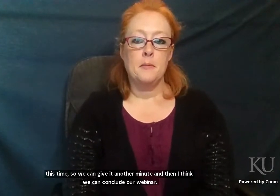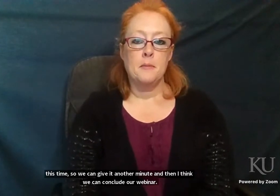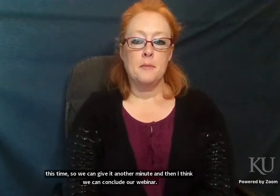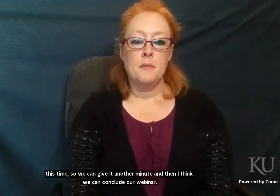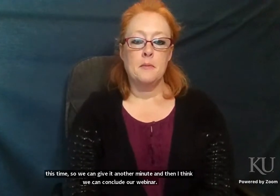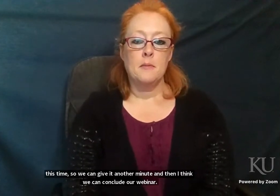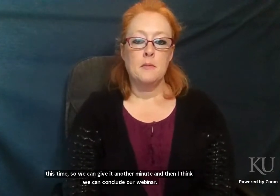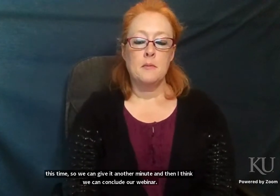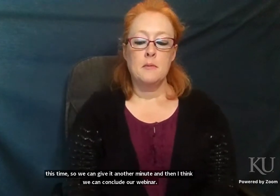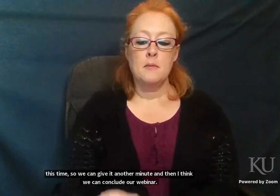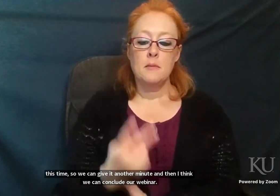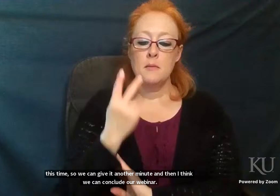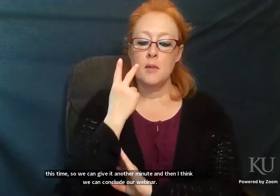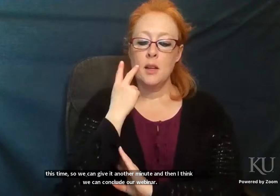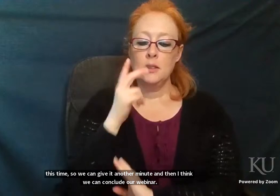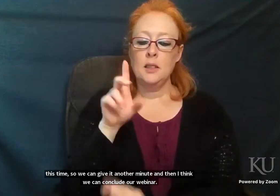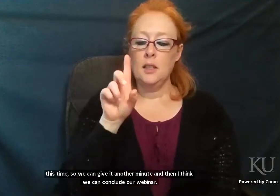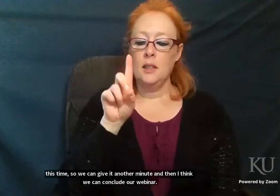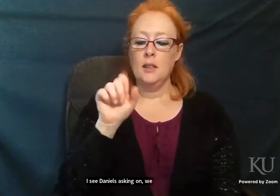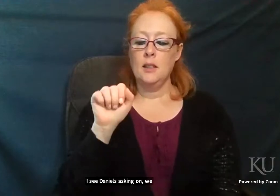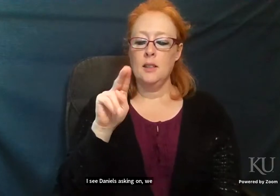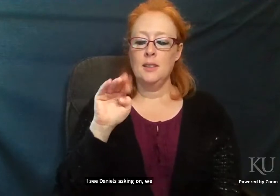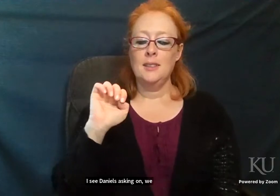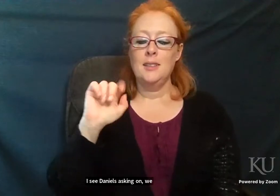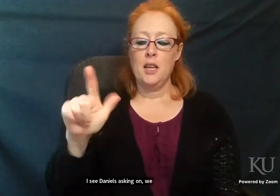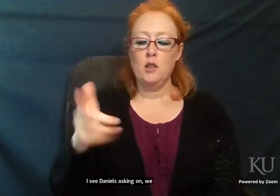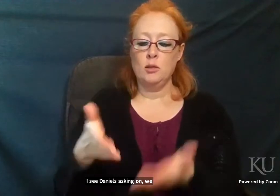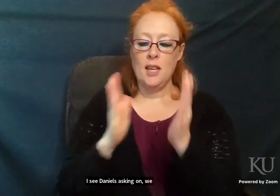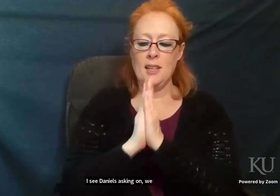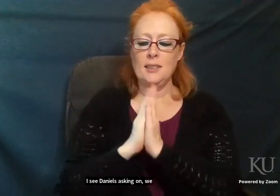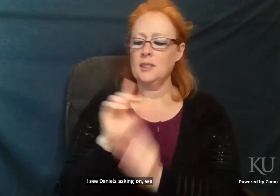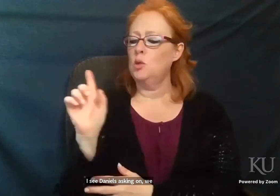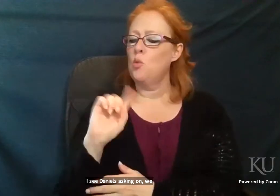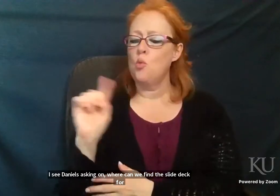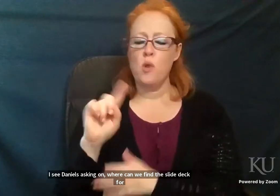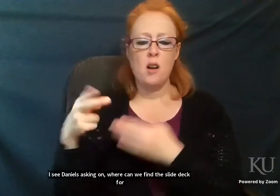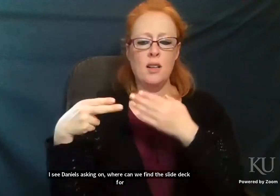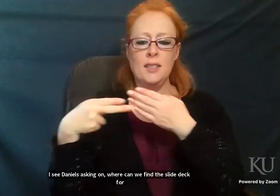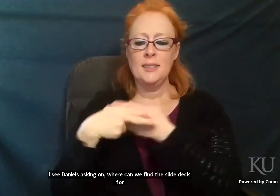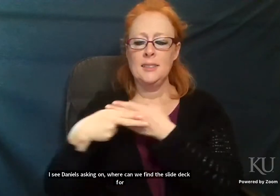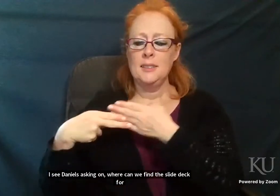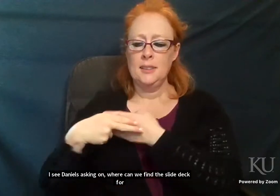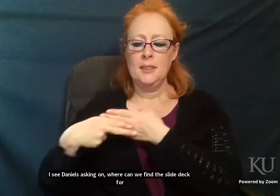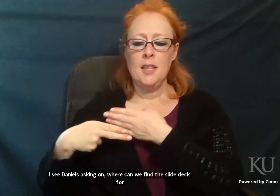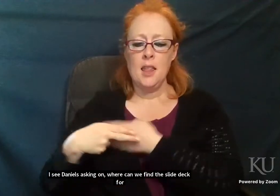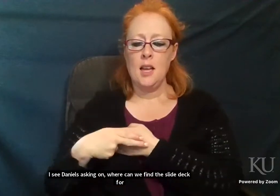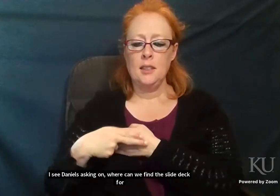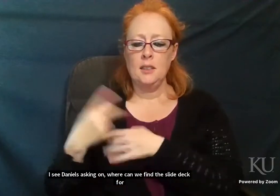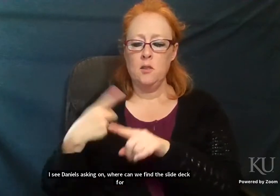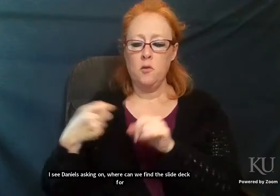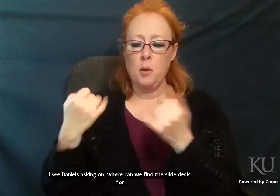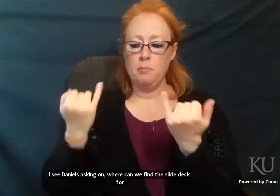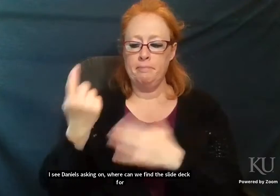I see Daniel's asking, where can we find the slide deck for today's presentation?